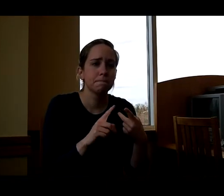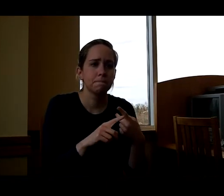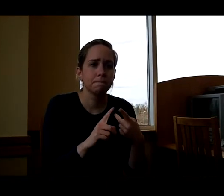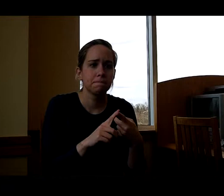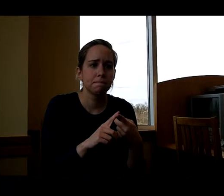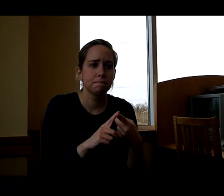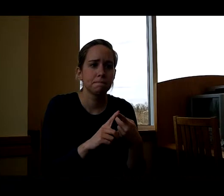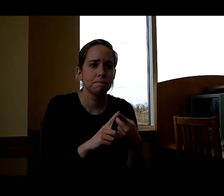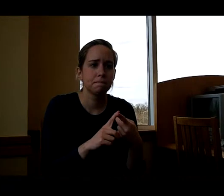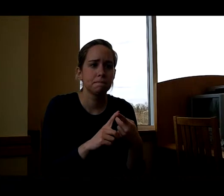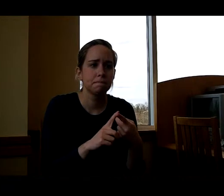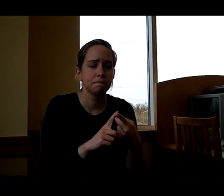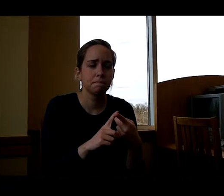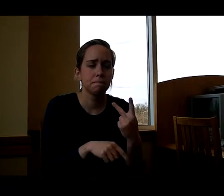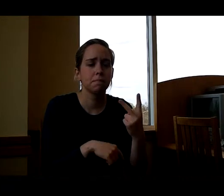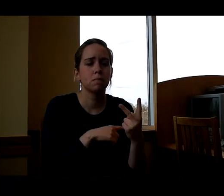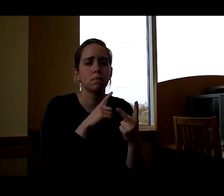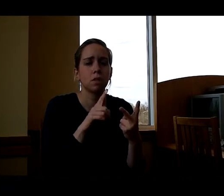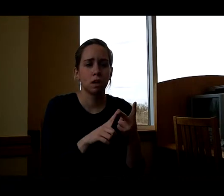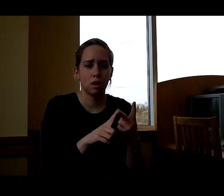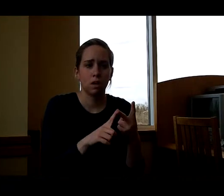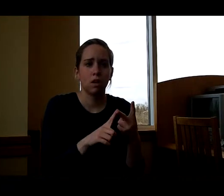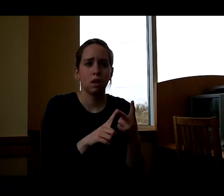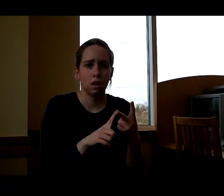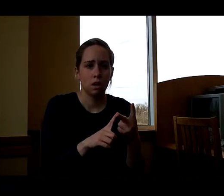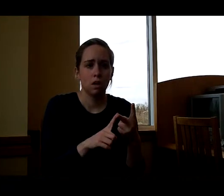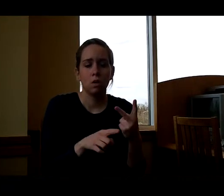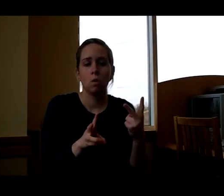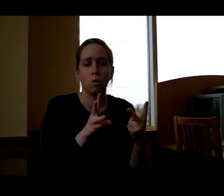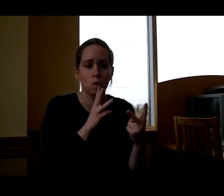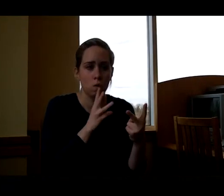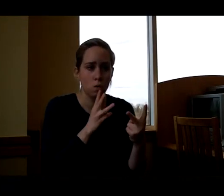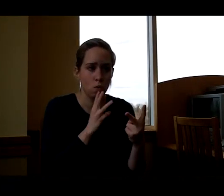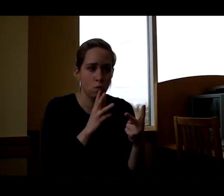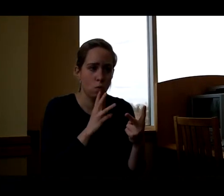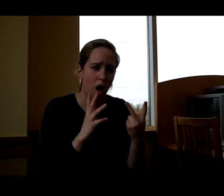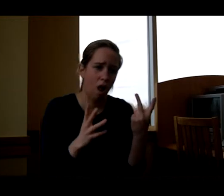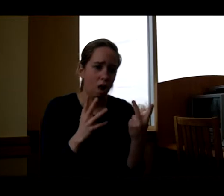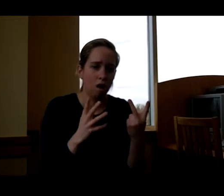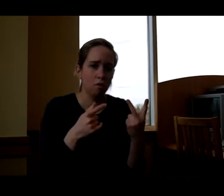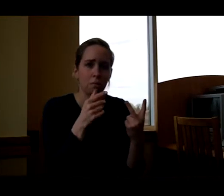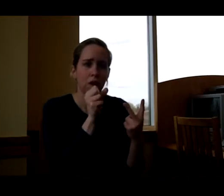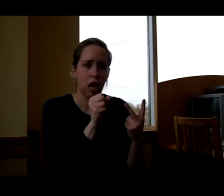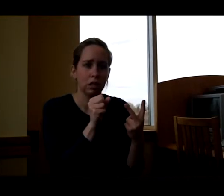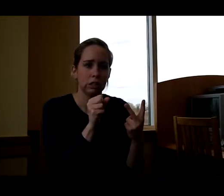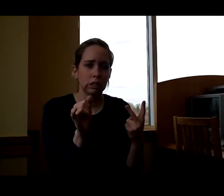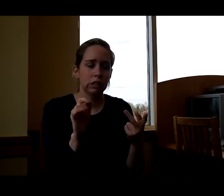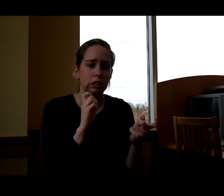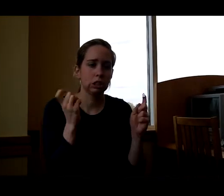When you take, example, condensation, when you take water from a gas form, or